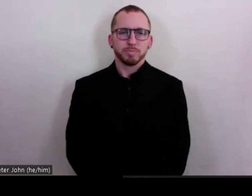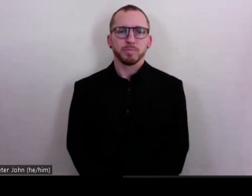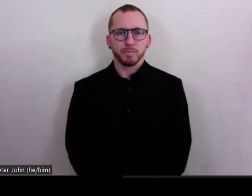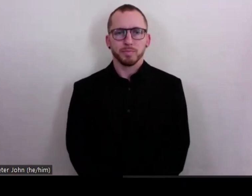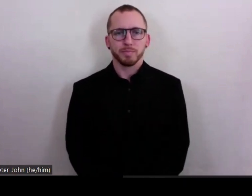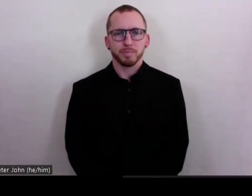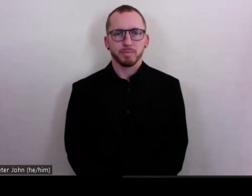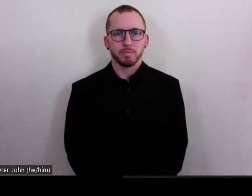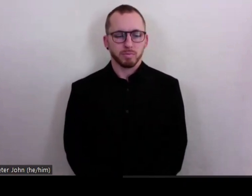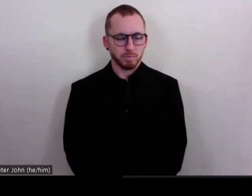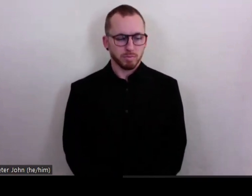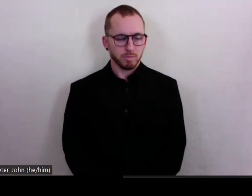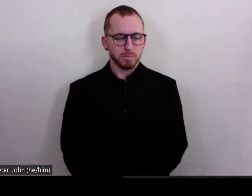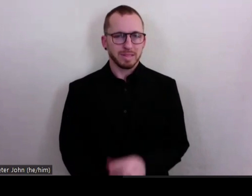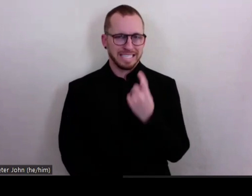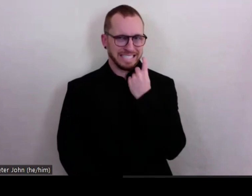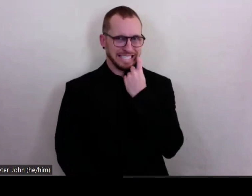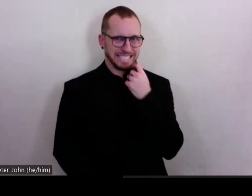doctor's appointments,